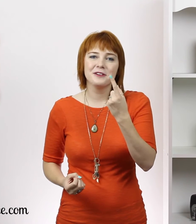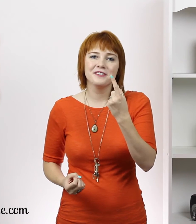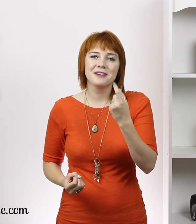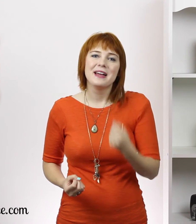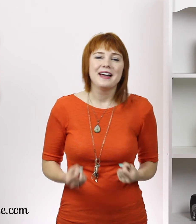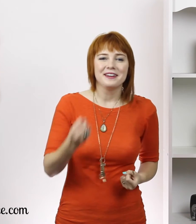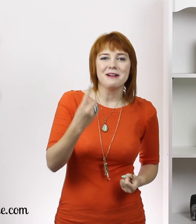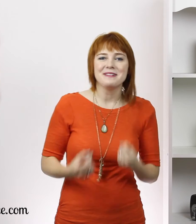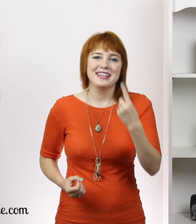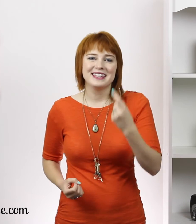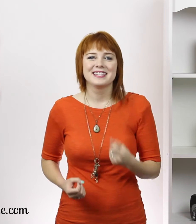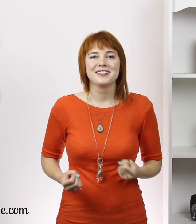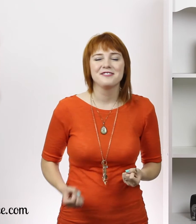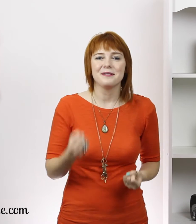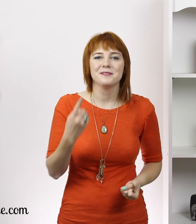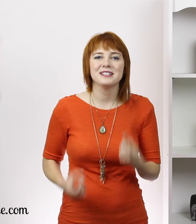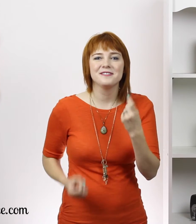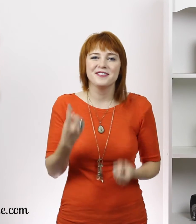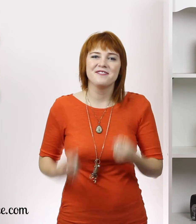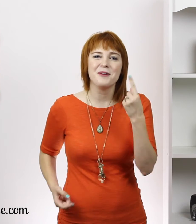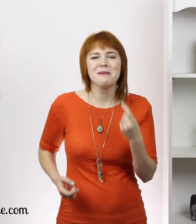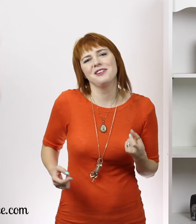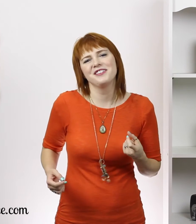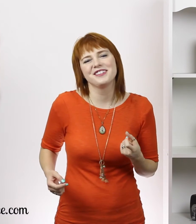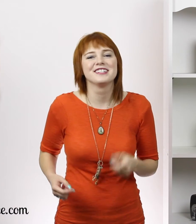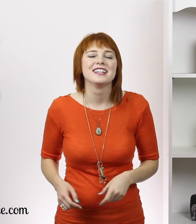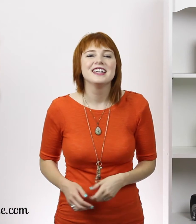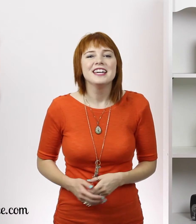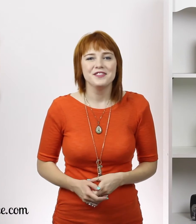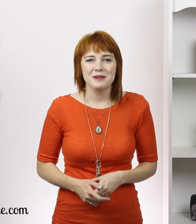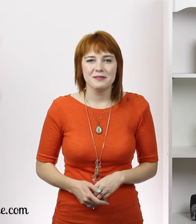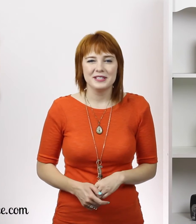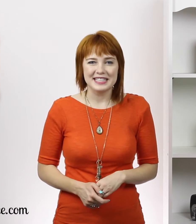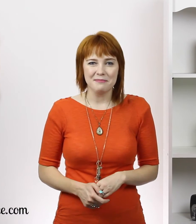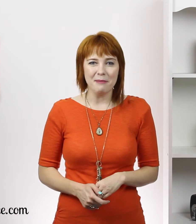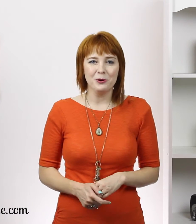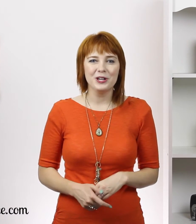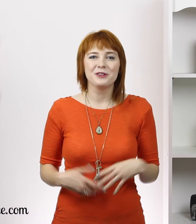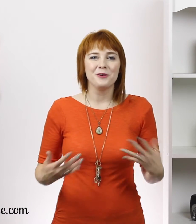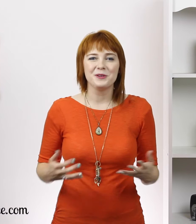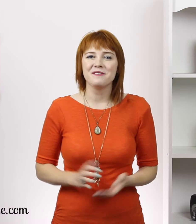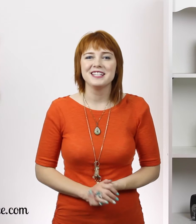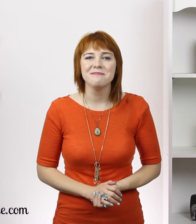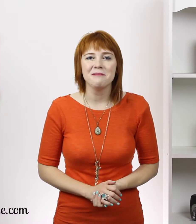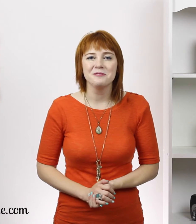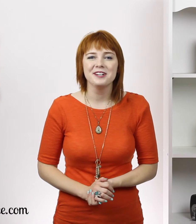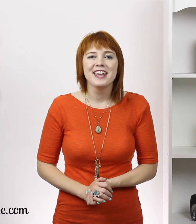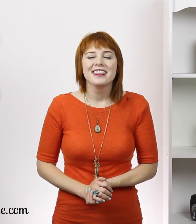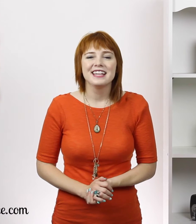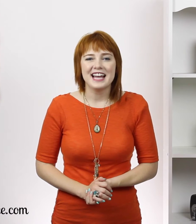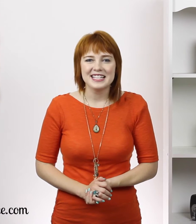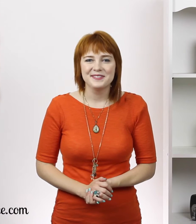other pointer finger up and then you pop it like this. One, two, three, four. Popcorn! If your baby learns to sign popcorn and they're old enough to eat